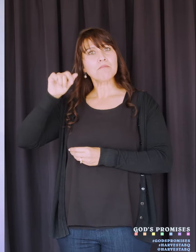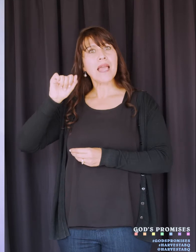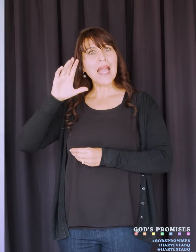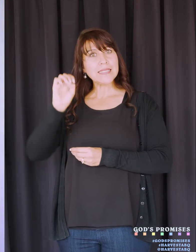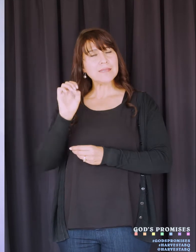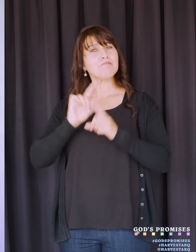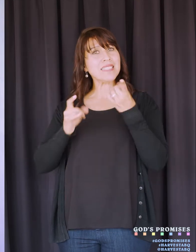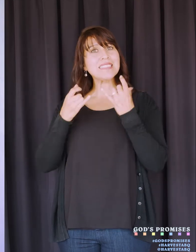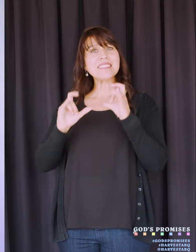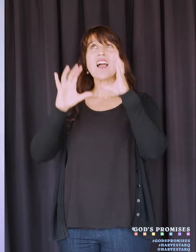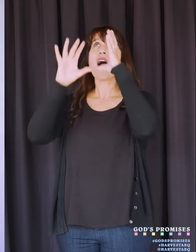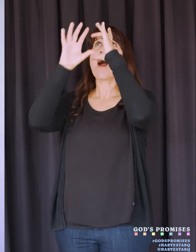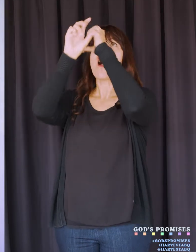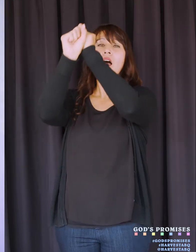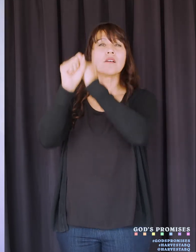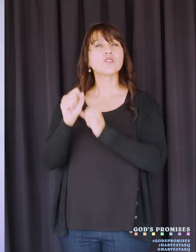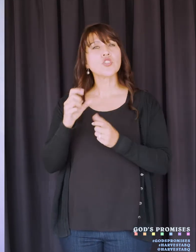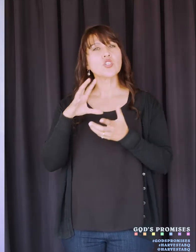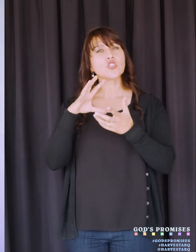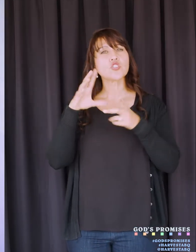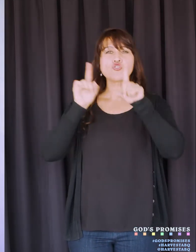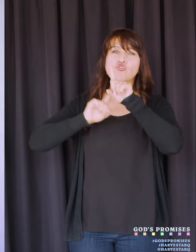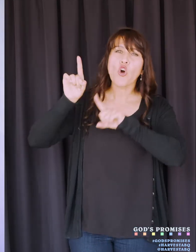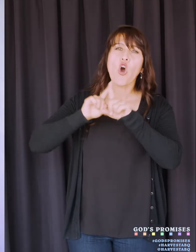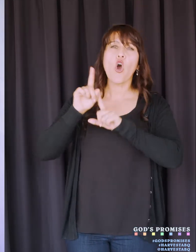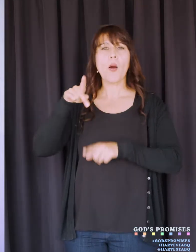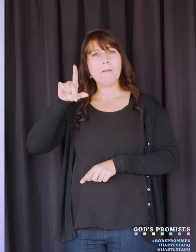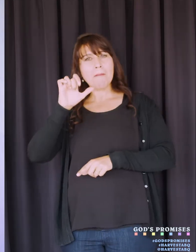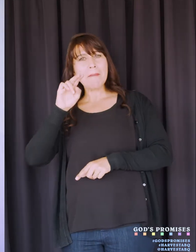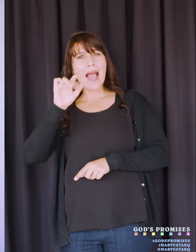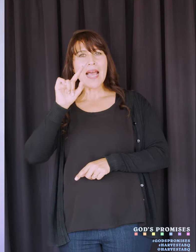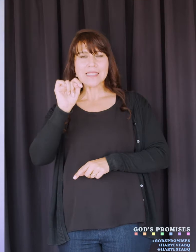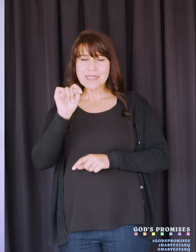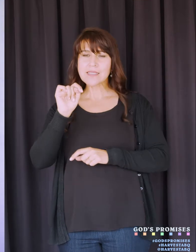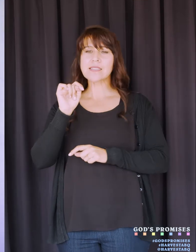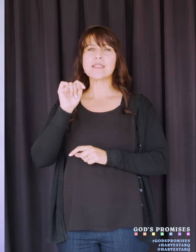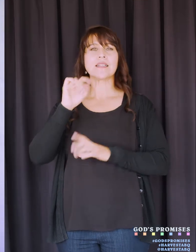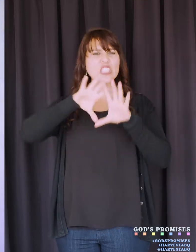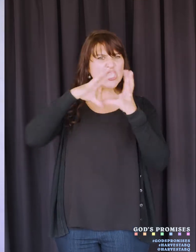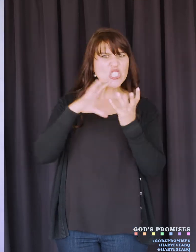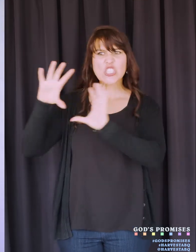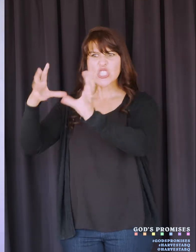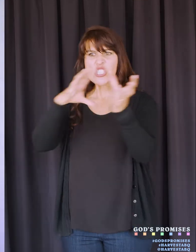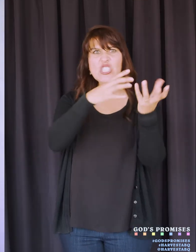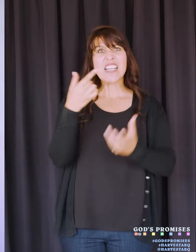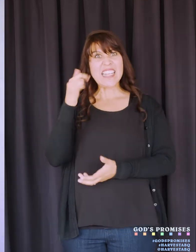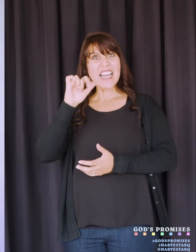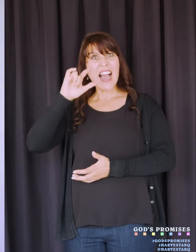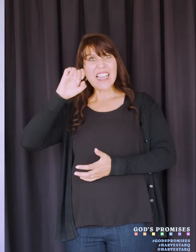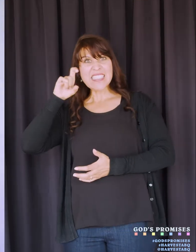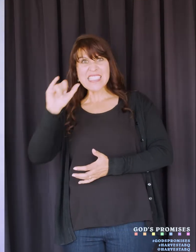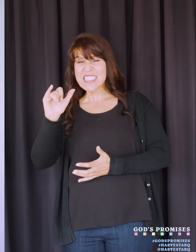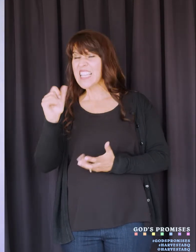still amazed. The stars, the planets, the galaxies. It's unbelievable. It seems like today, the